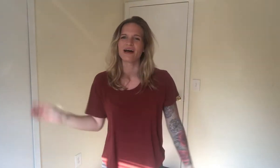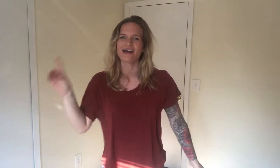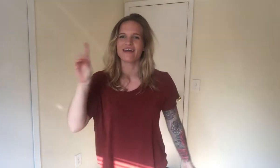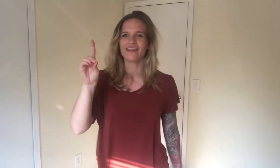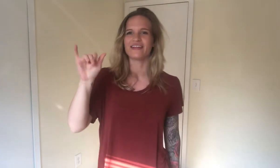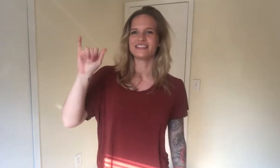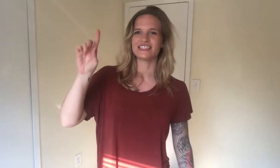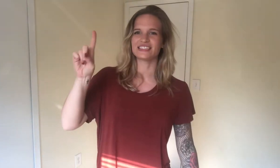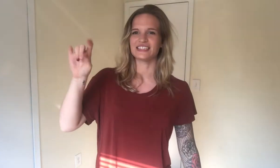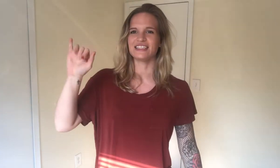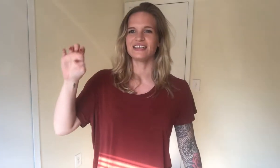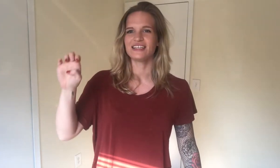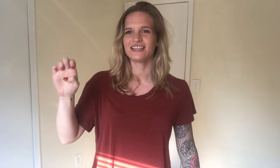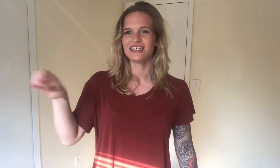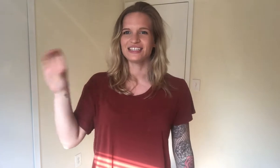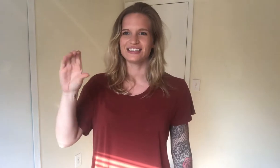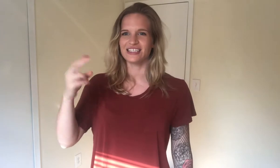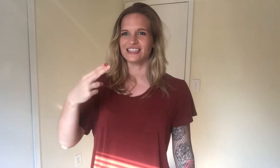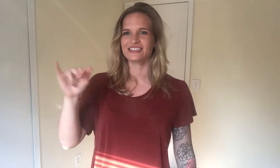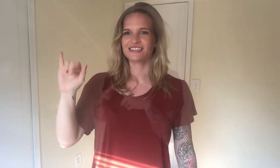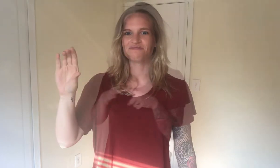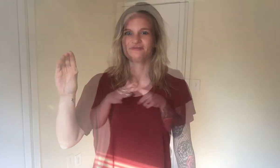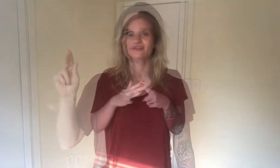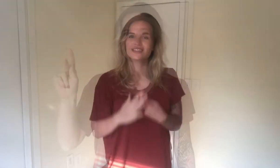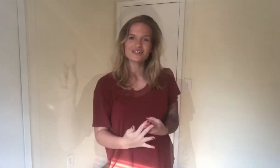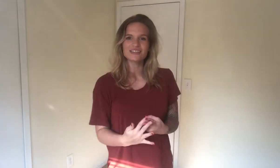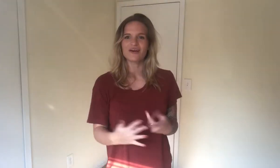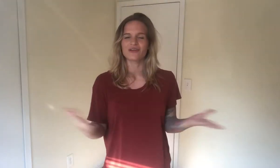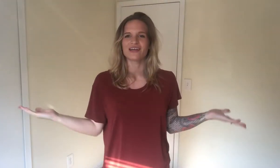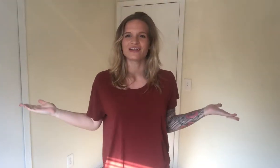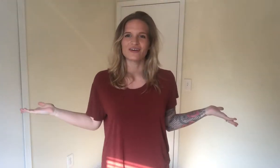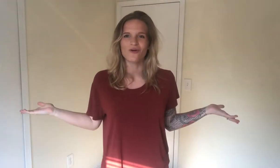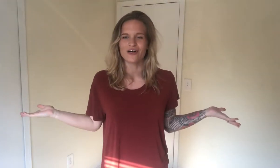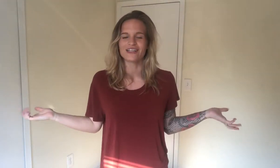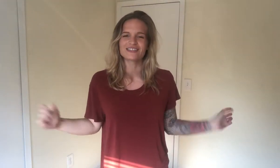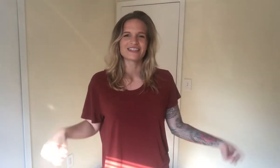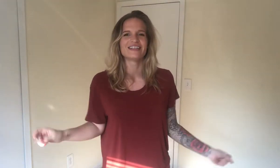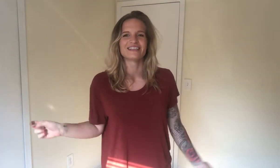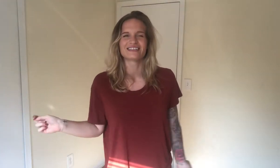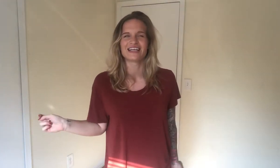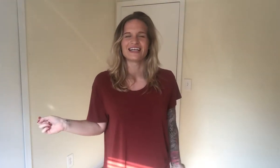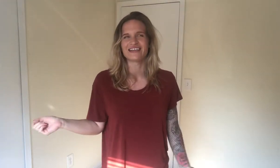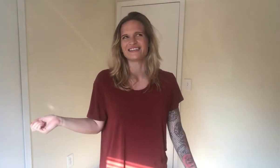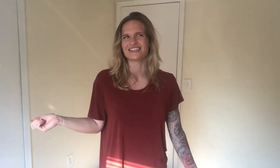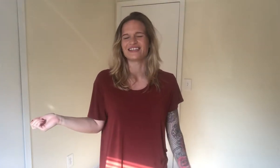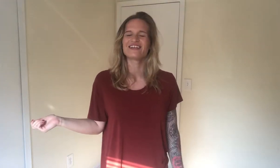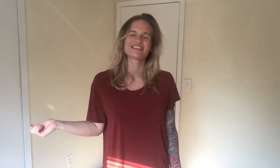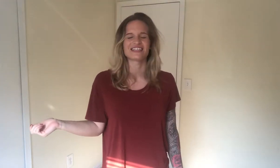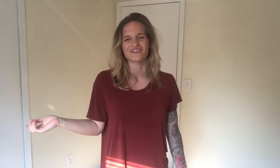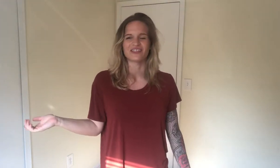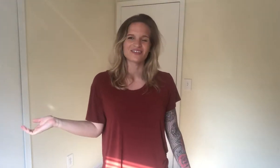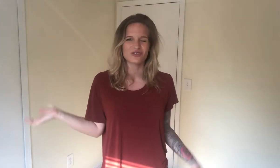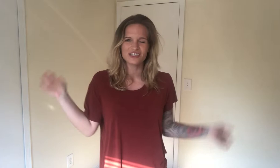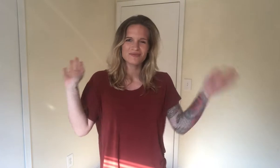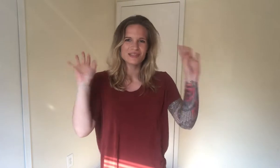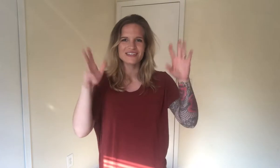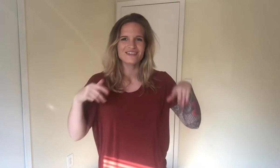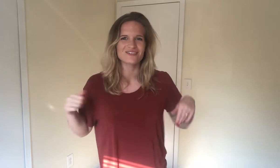by the Dixie Chicks. So it starts out with like the chorus, and it's, I think it's like, it's not quite the chorus, but close